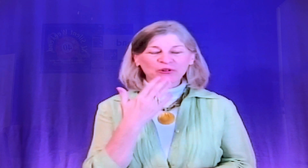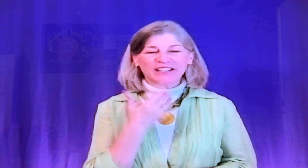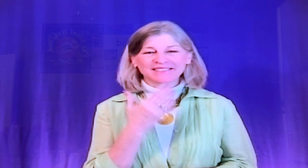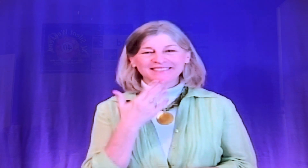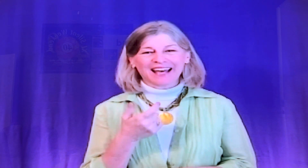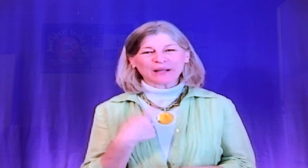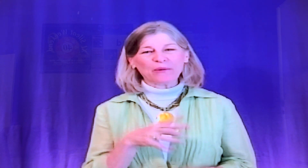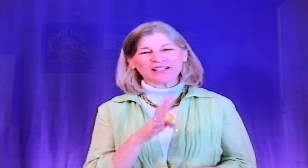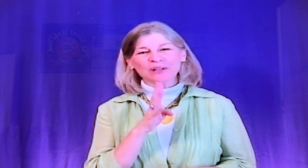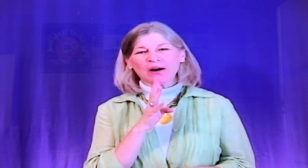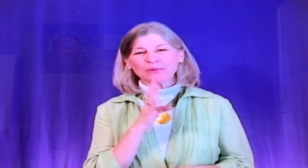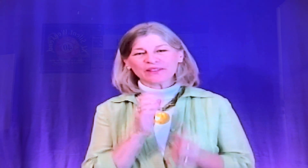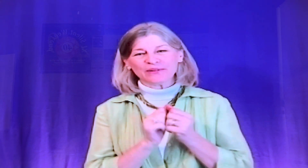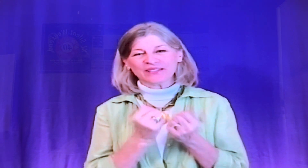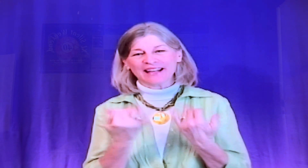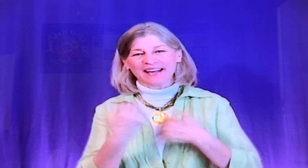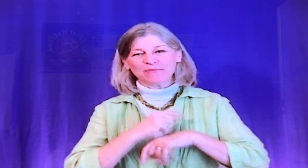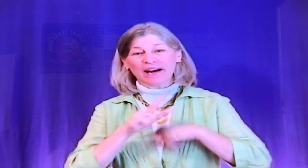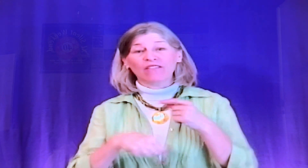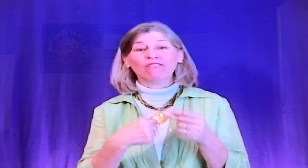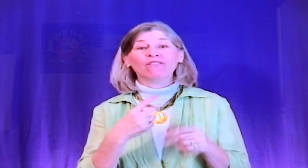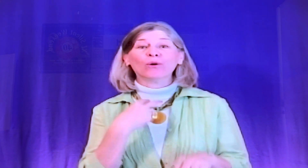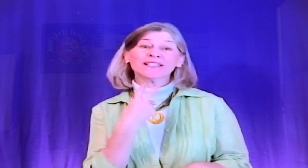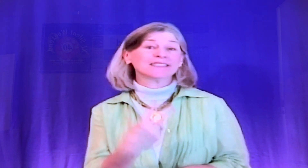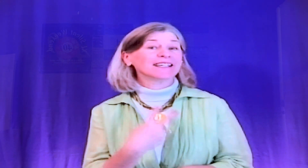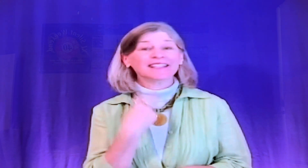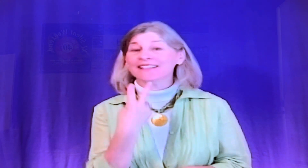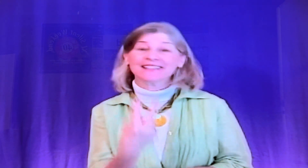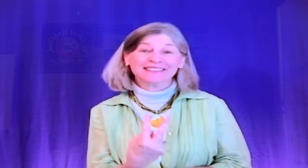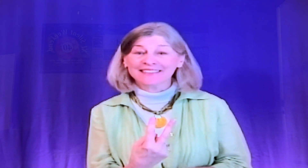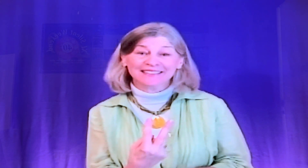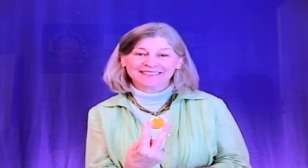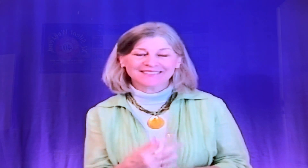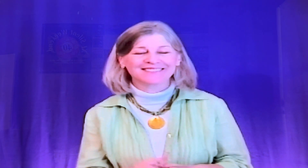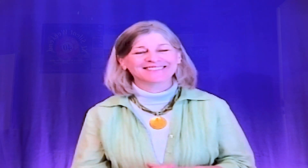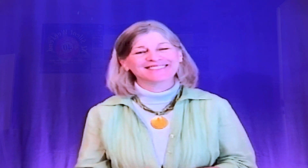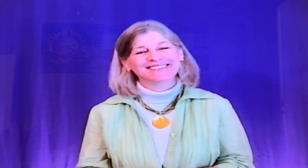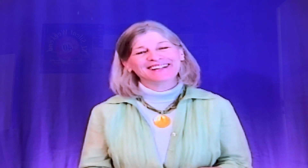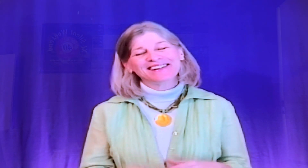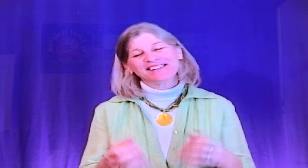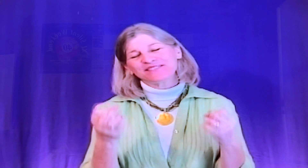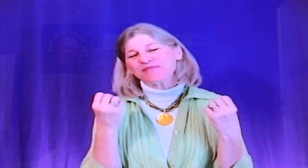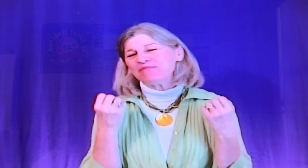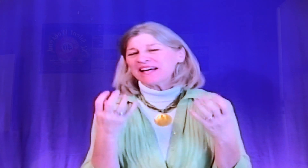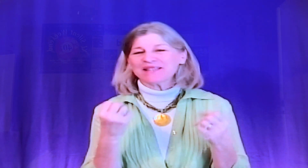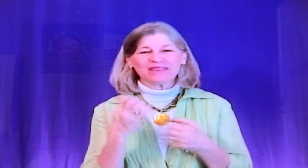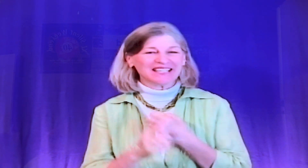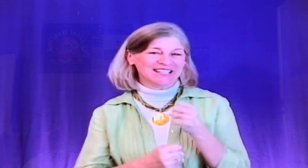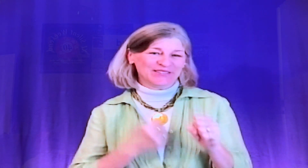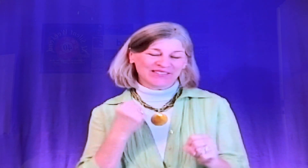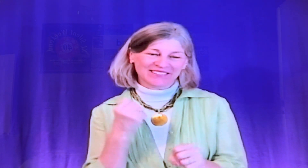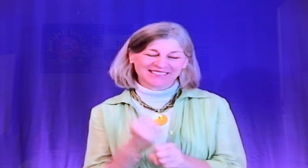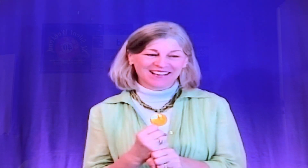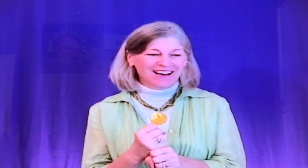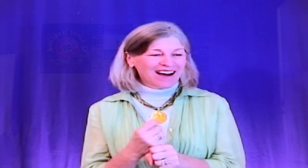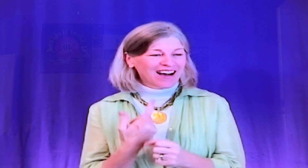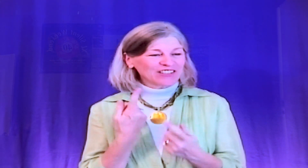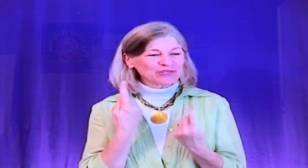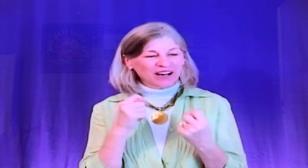Maureen, and I want to talk with you today about voicing. For many, many years, I tried